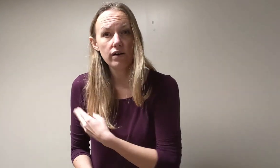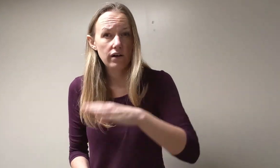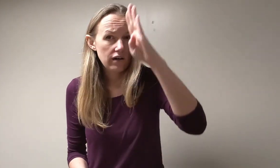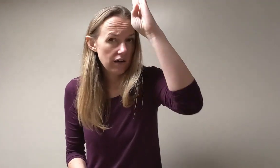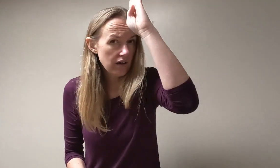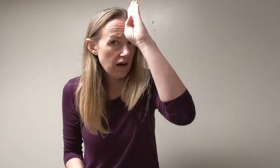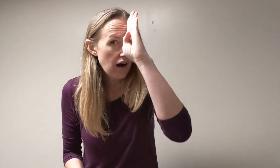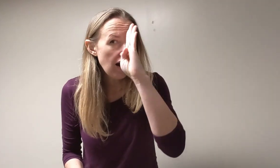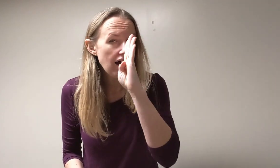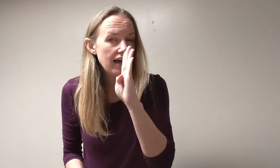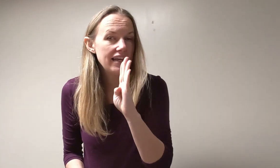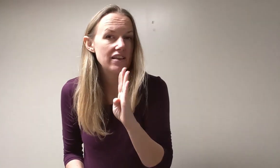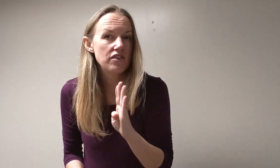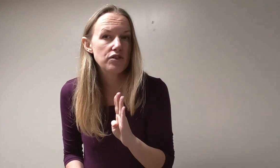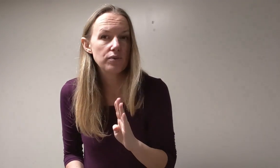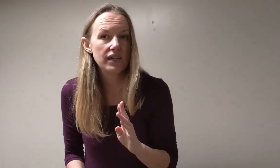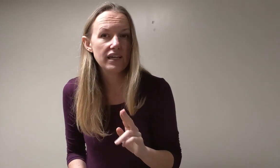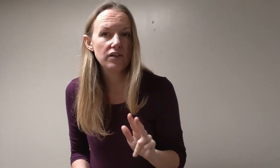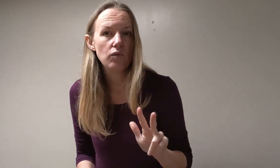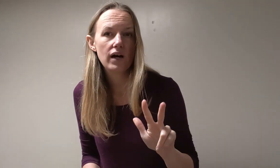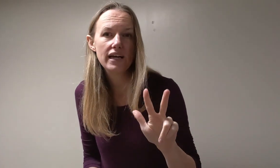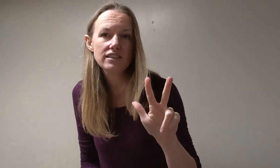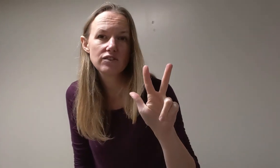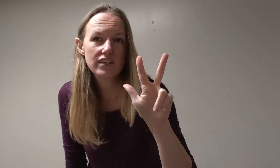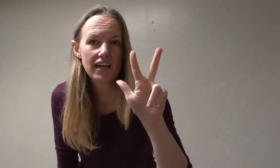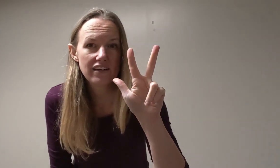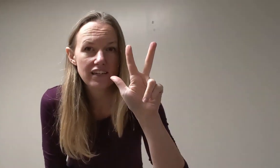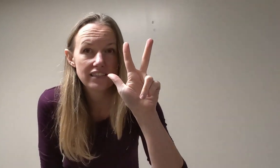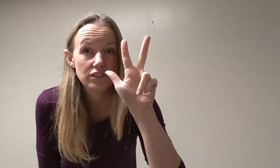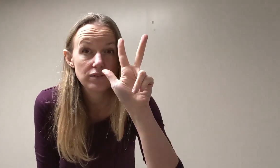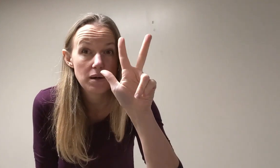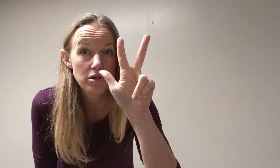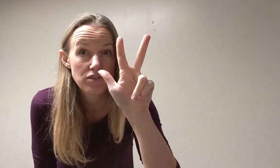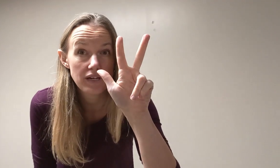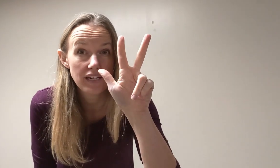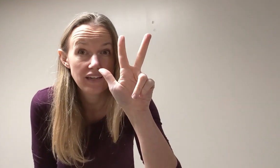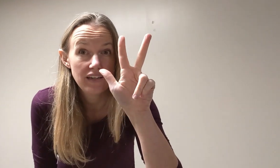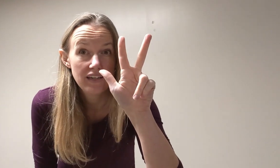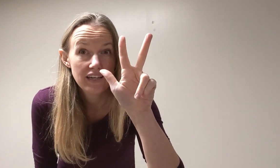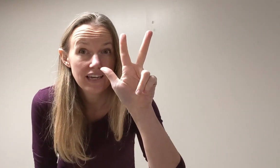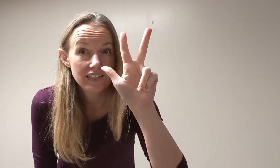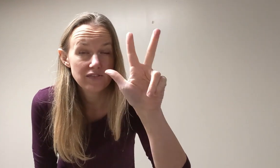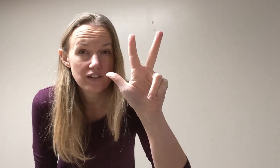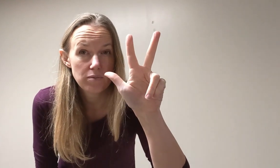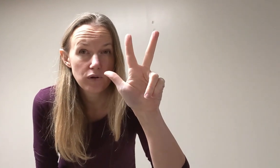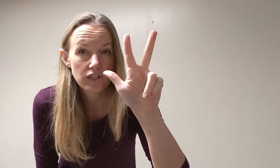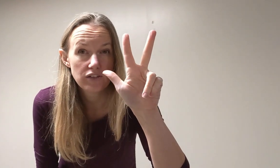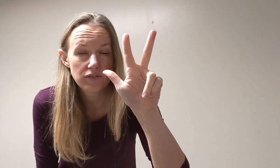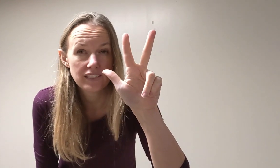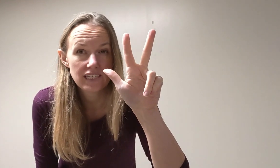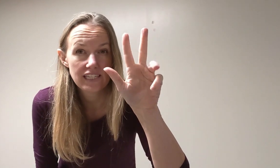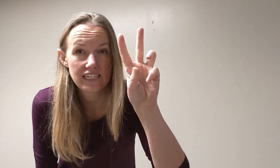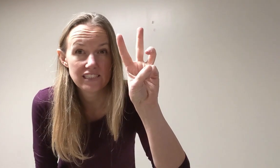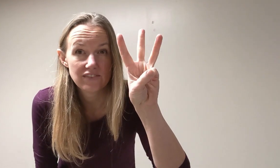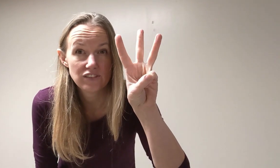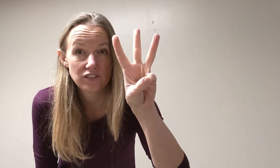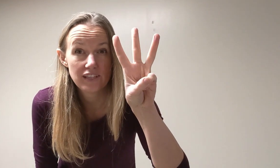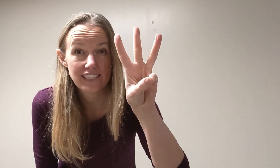our God, and then 3 in 1. So for that, you're going to do number 3. Okay, and it's very important. Your 3 is like this. If you do